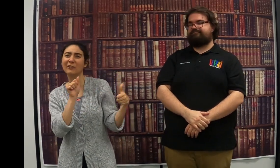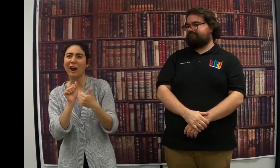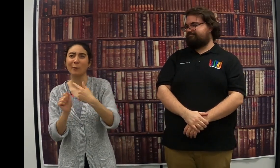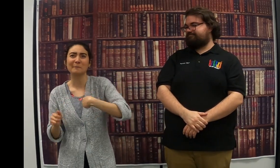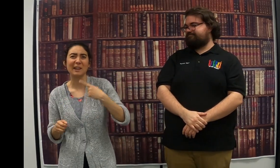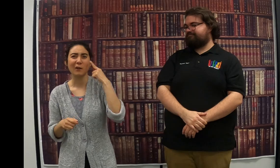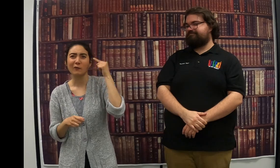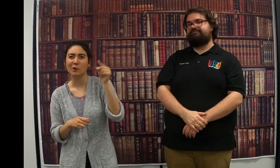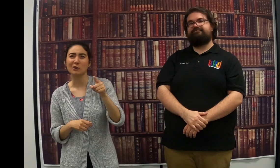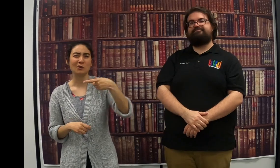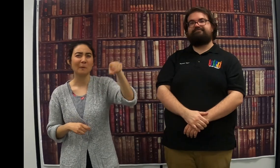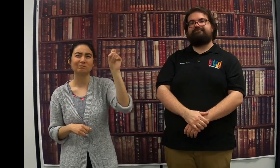at our house for too long.